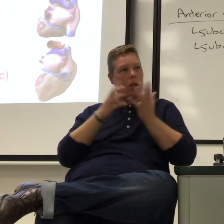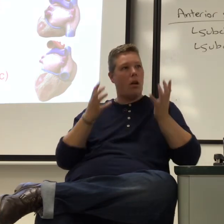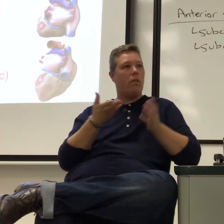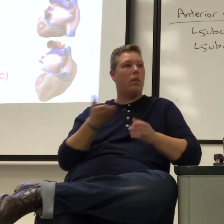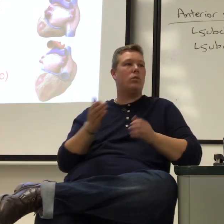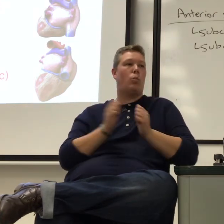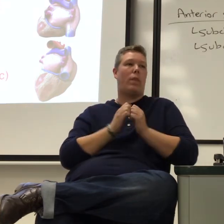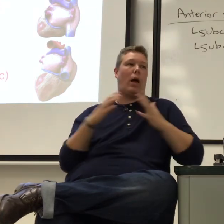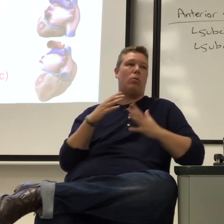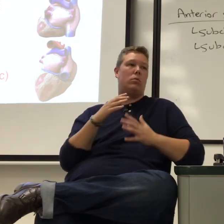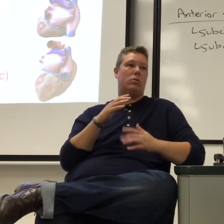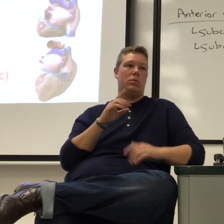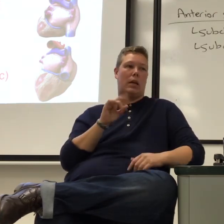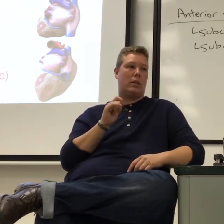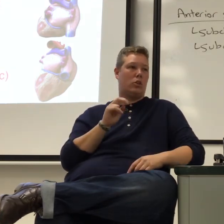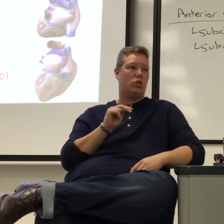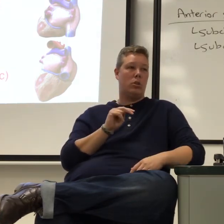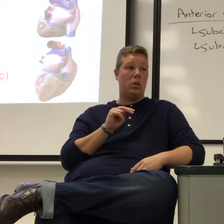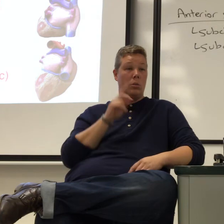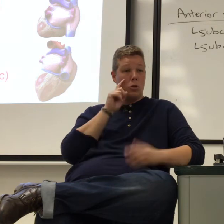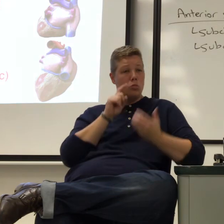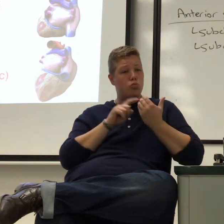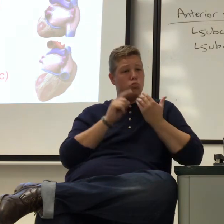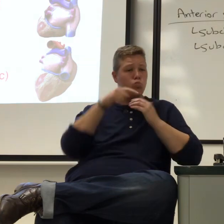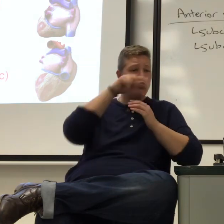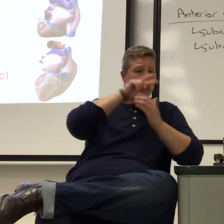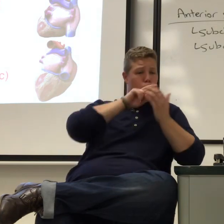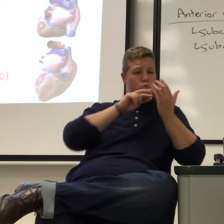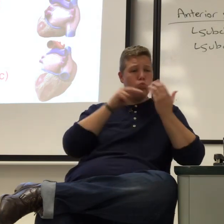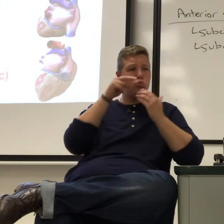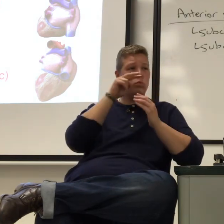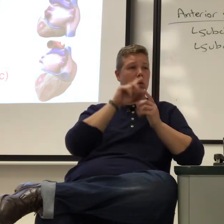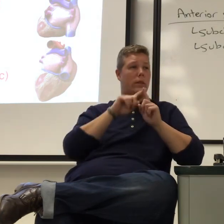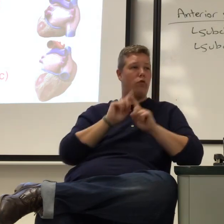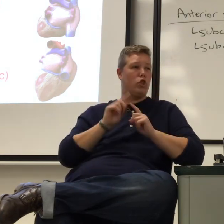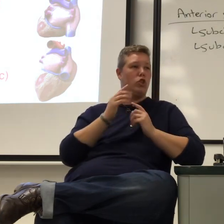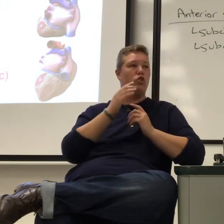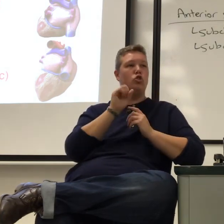any dissection. Okay, and just be able to tell the different surfaces.